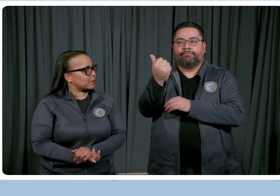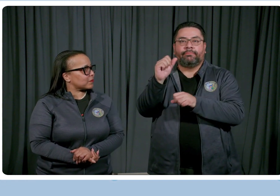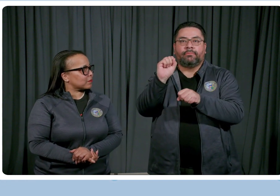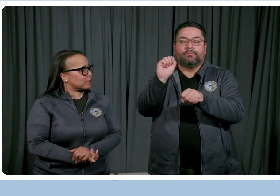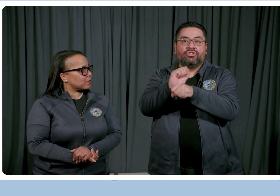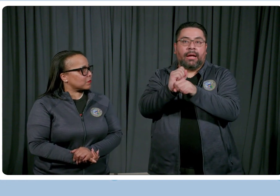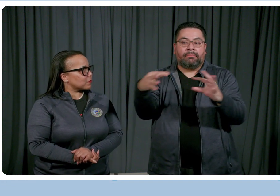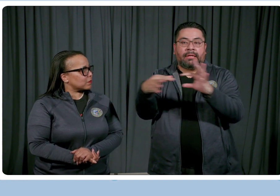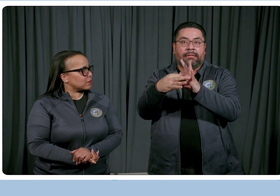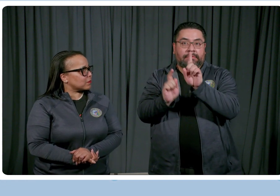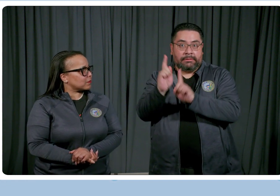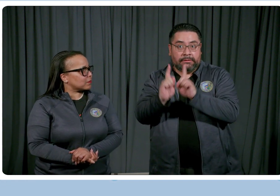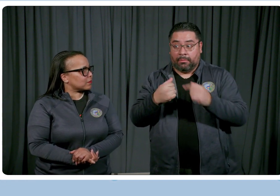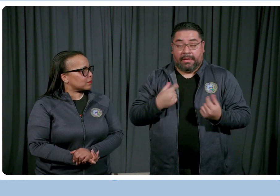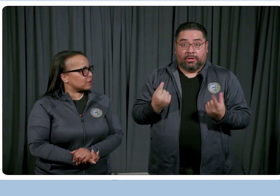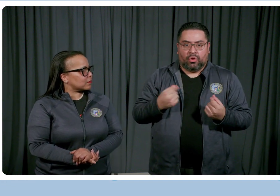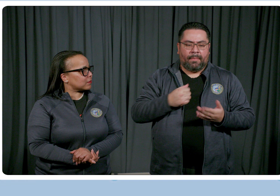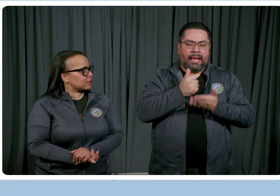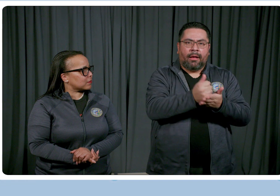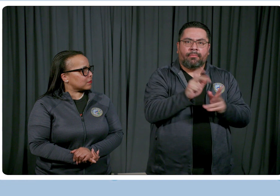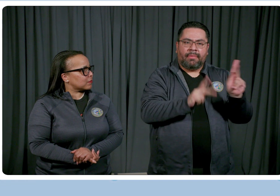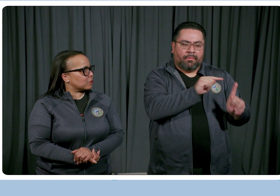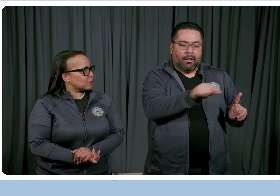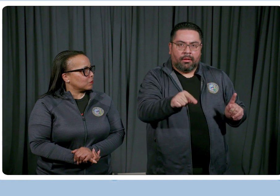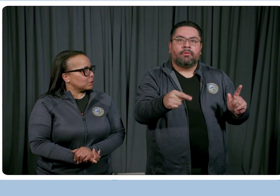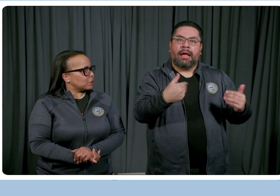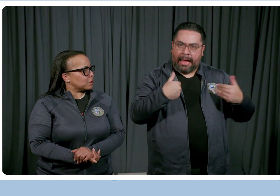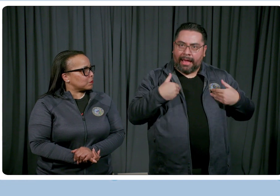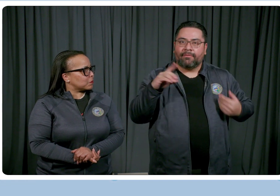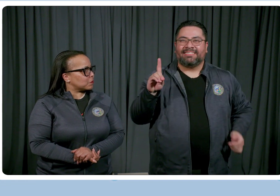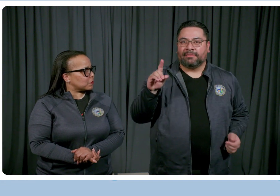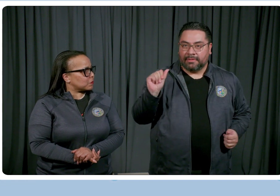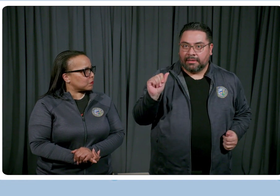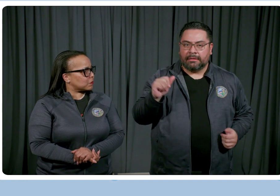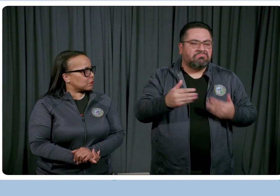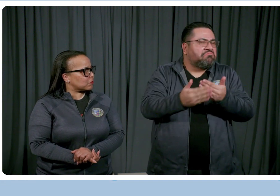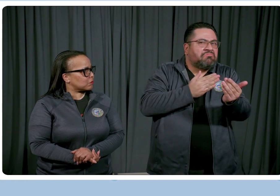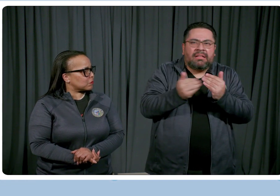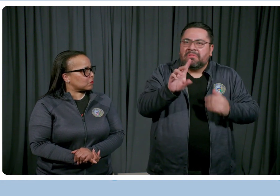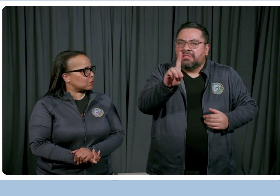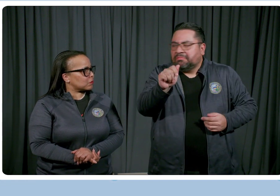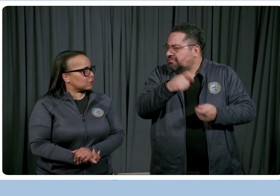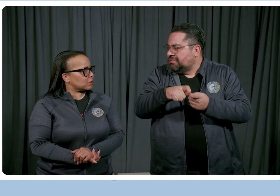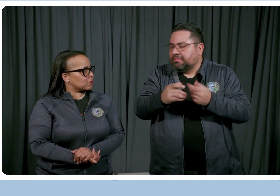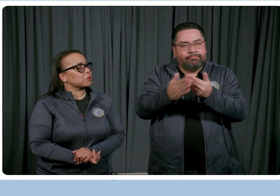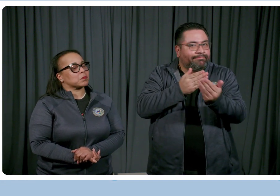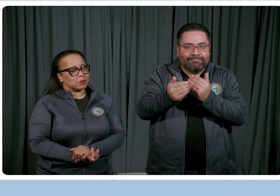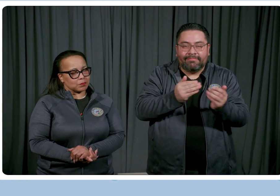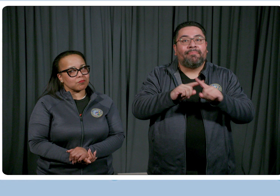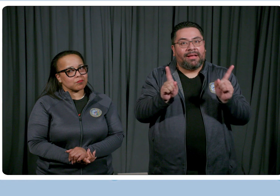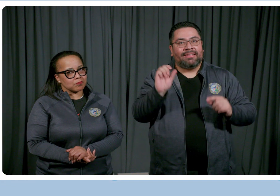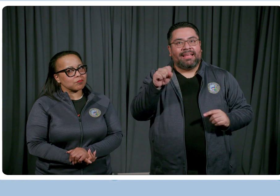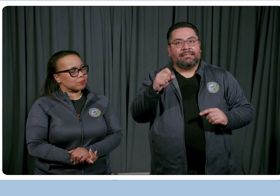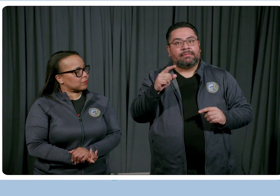and my role in the Career Center is to assist individuals that identify with having a disability. It doesn't matter what the specific